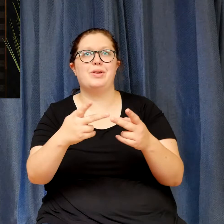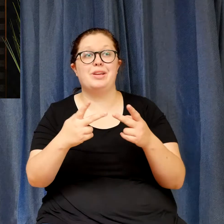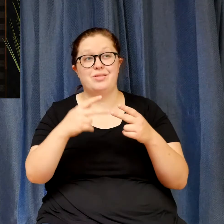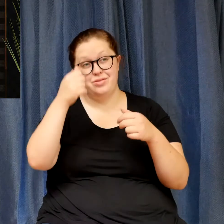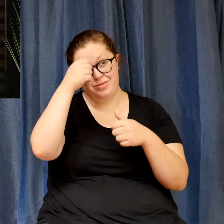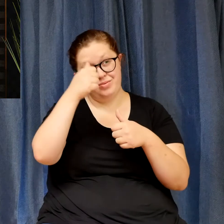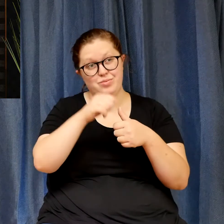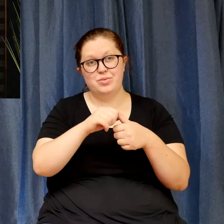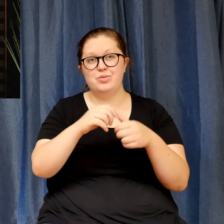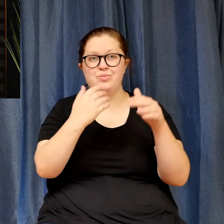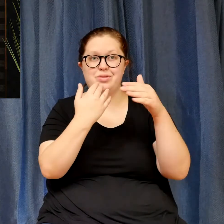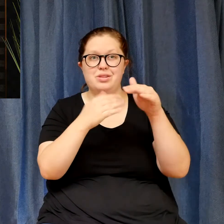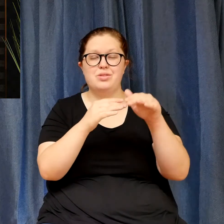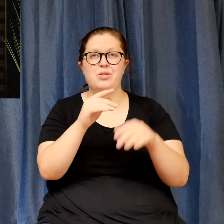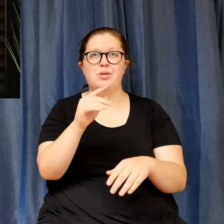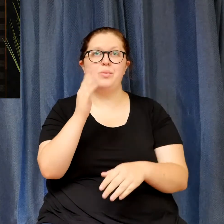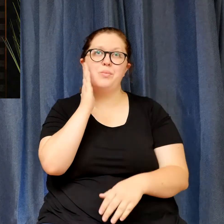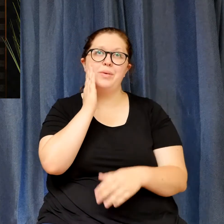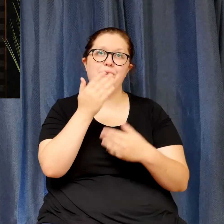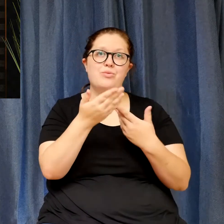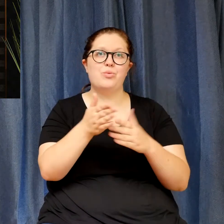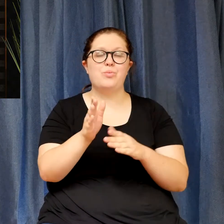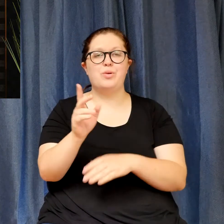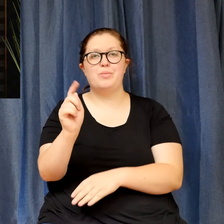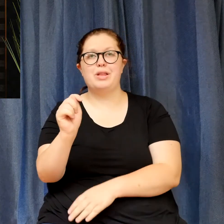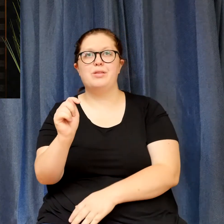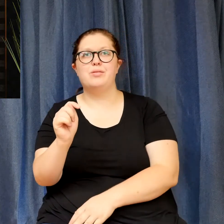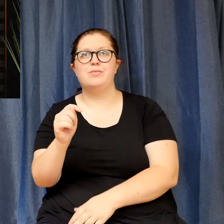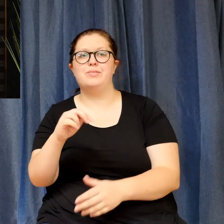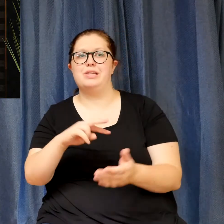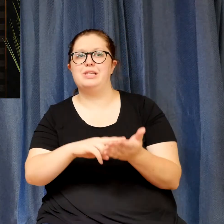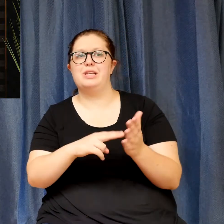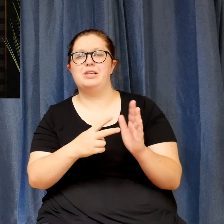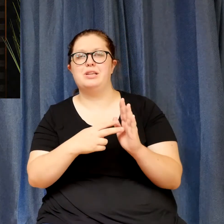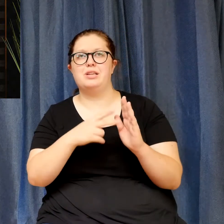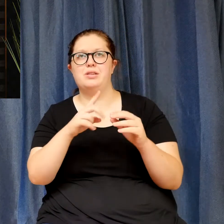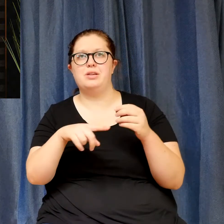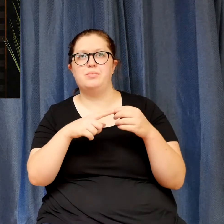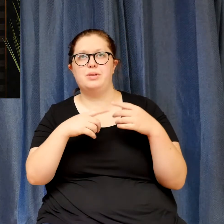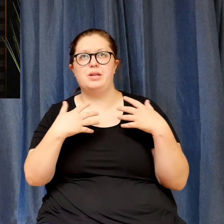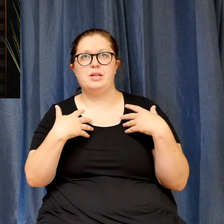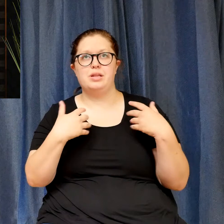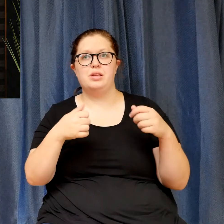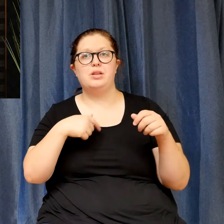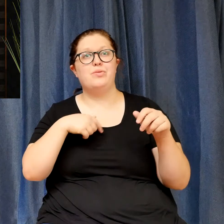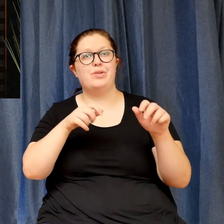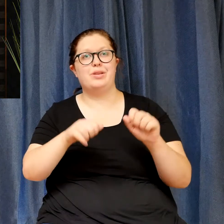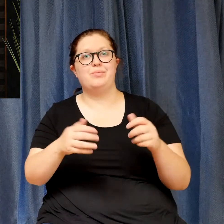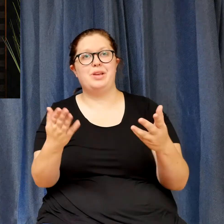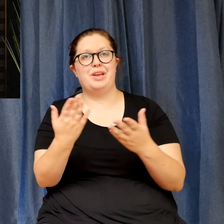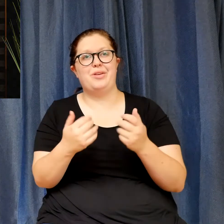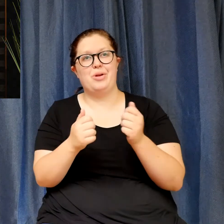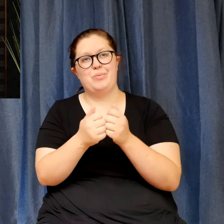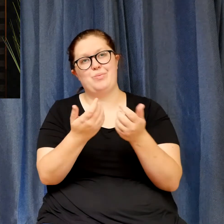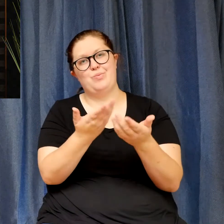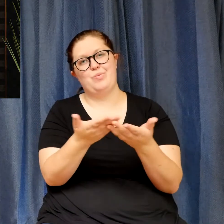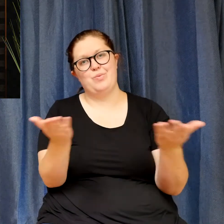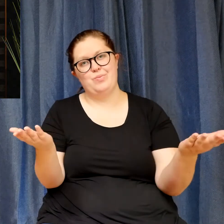bathroom. So, the intentions were really about healing so that I could come here and be with you,